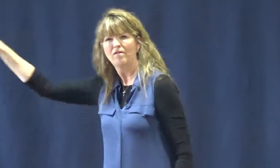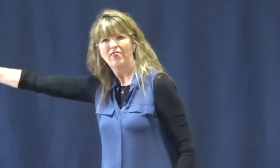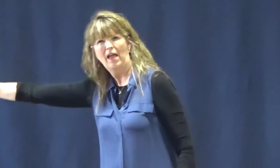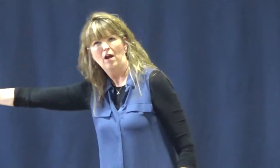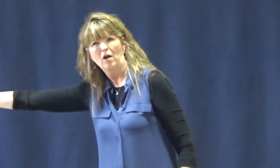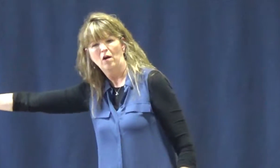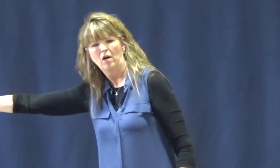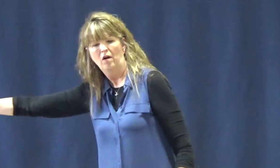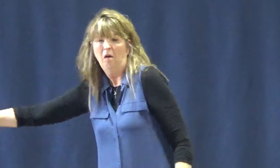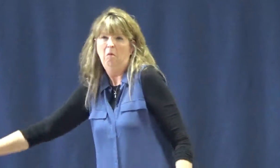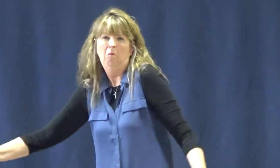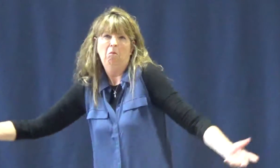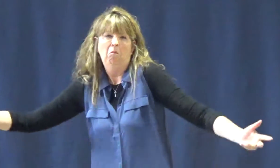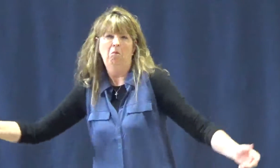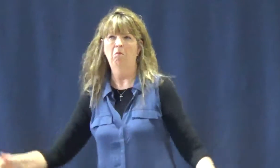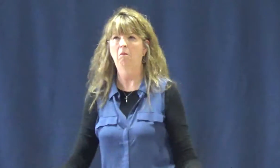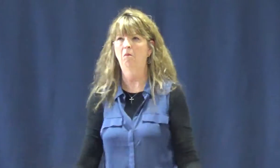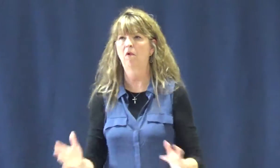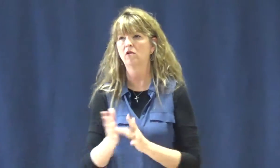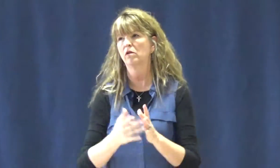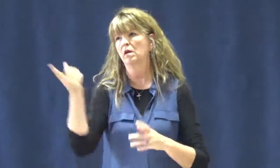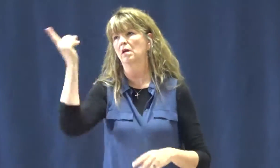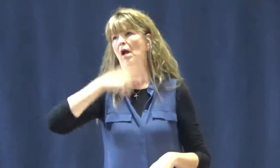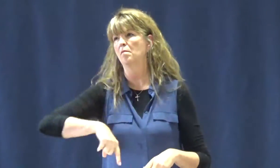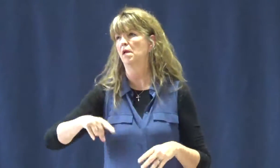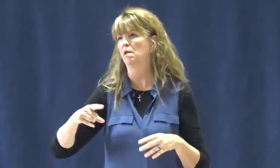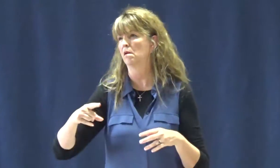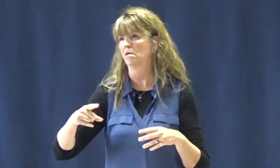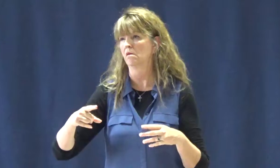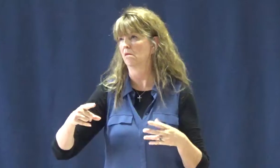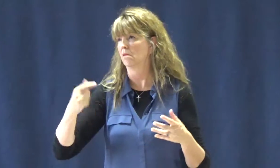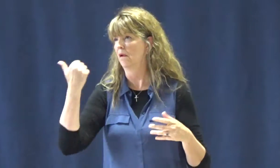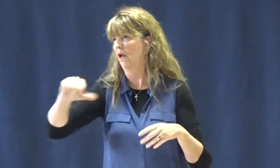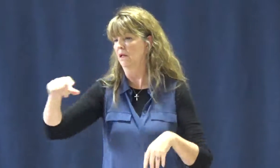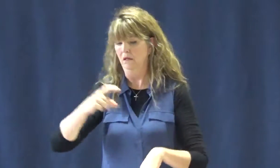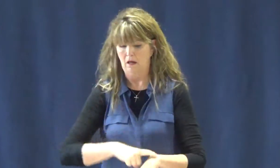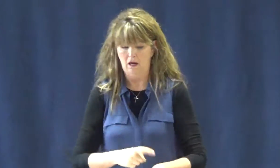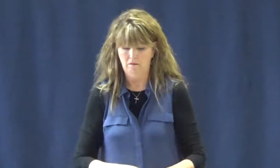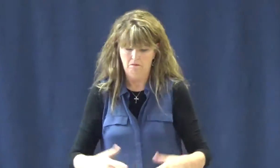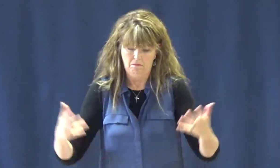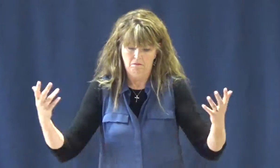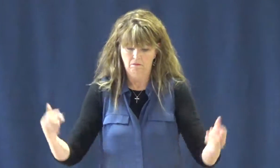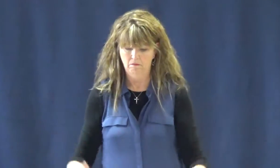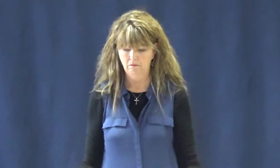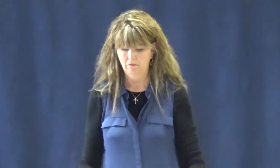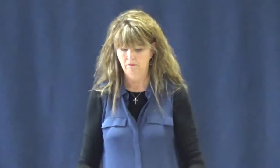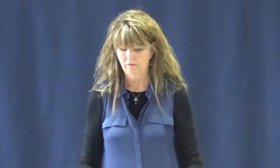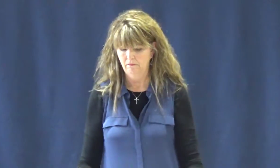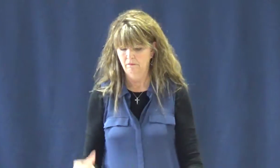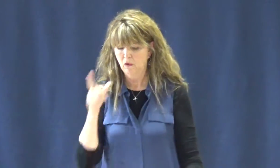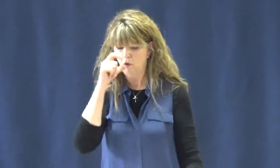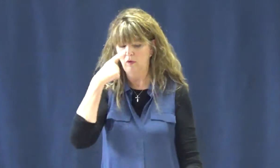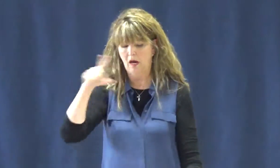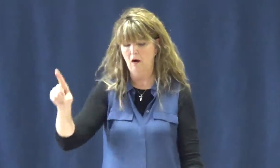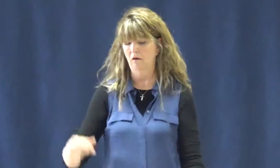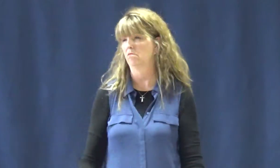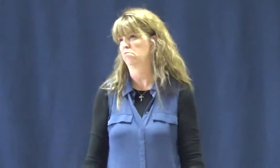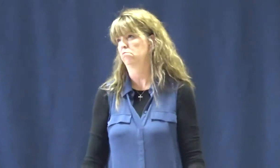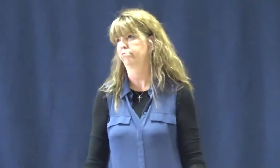some Christians on the opposite end of the spectrum think, okay, Jesus is coming any time. Who